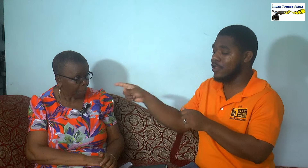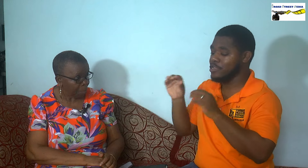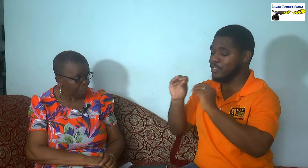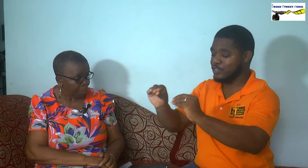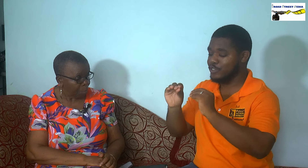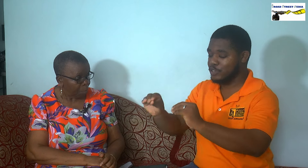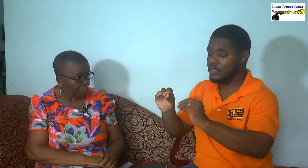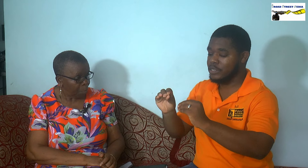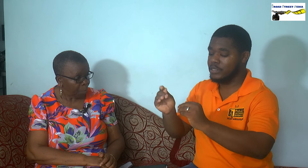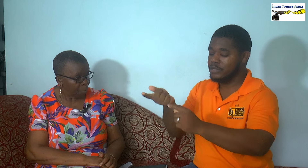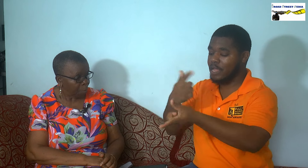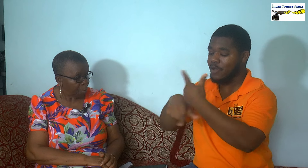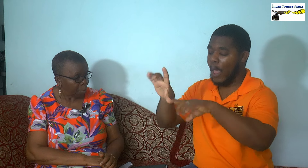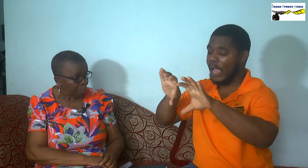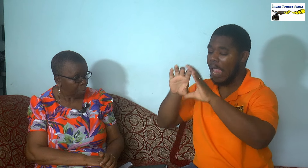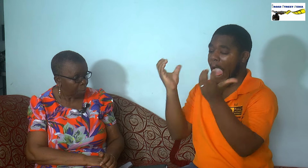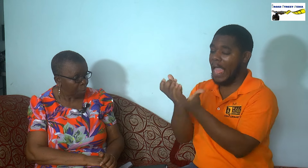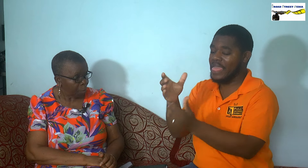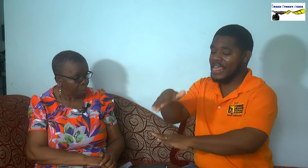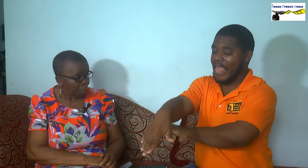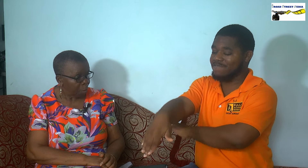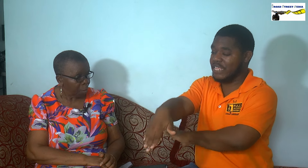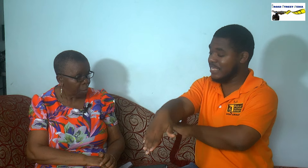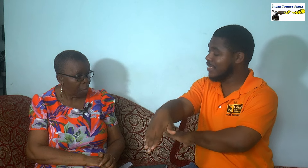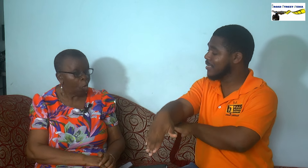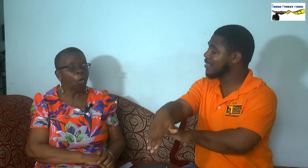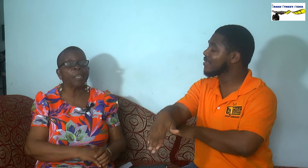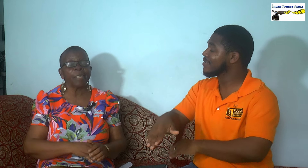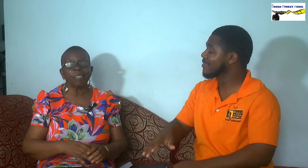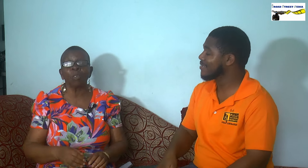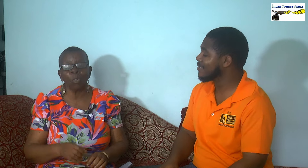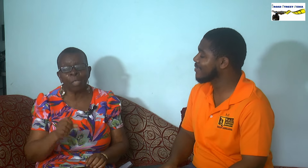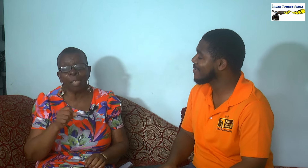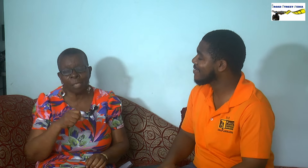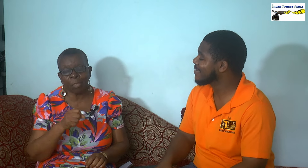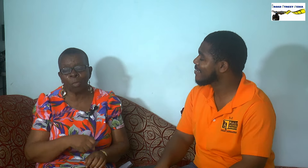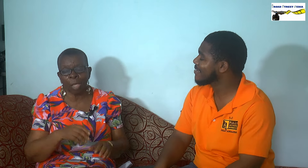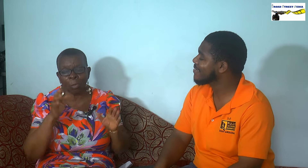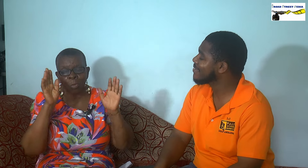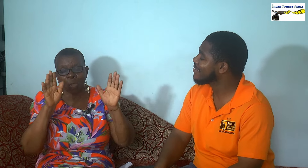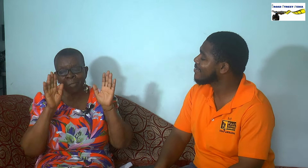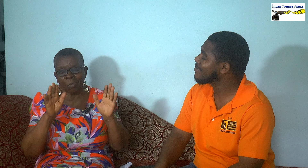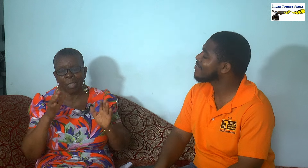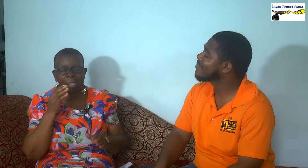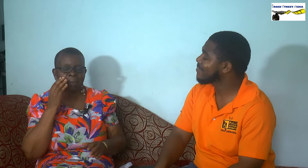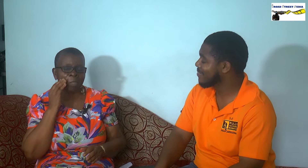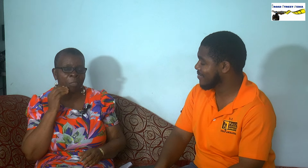I also remember you taught sign language. Oh, yes. Oh, yes. Oh, that was a wonderful